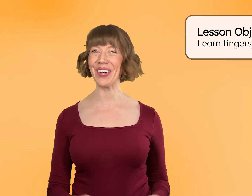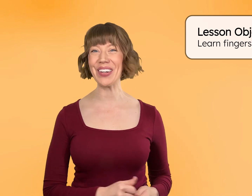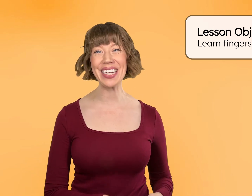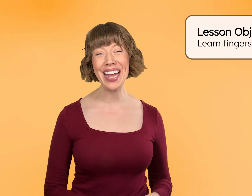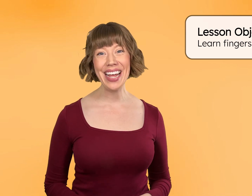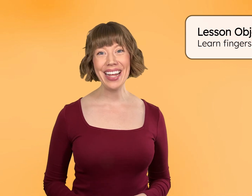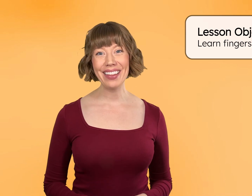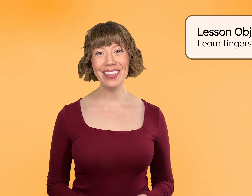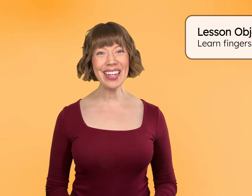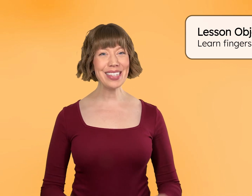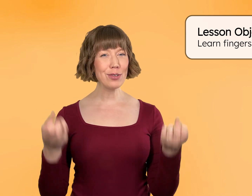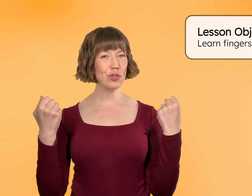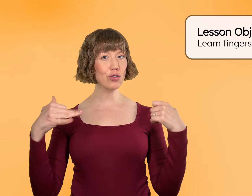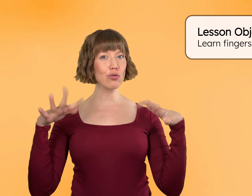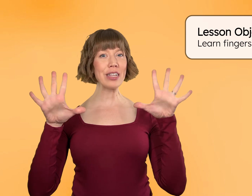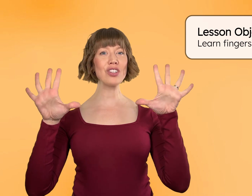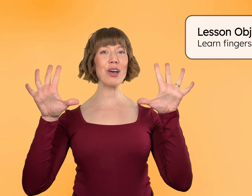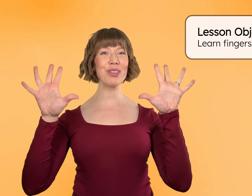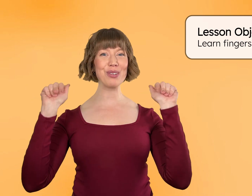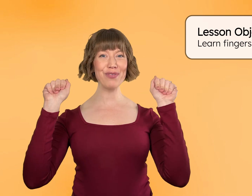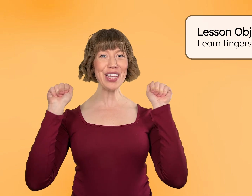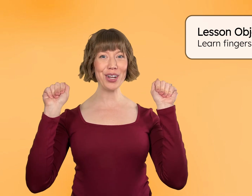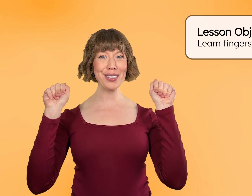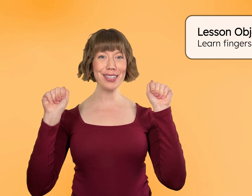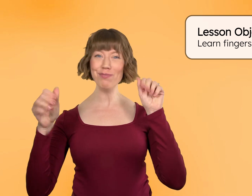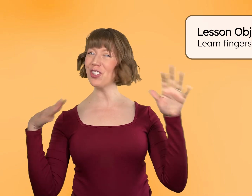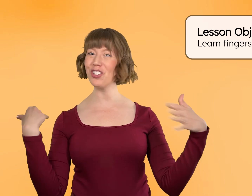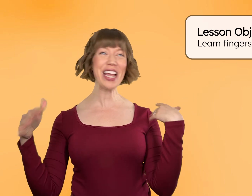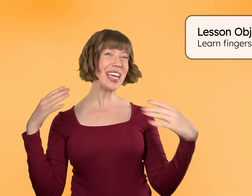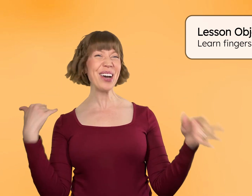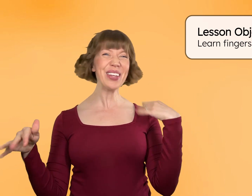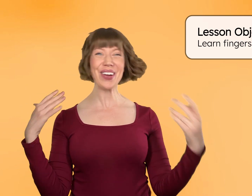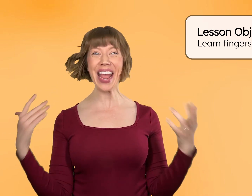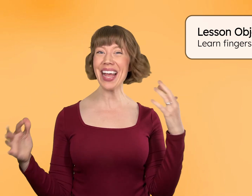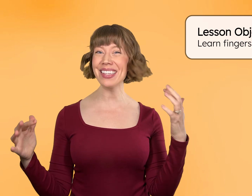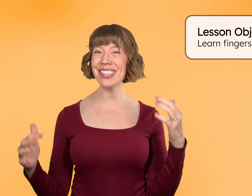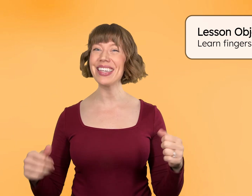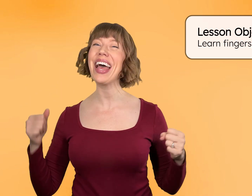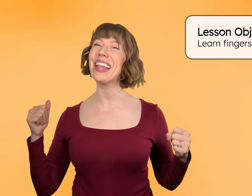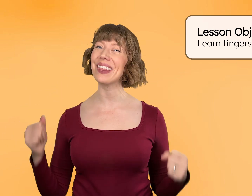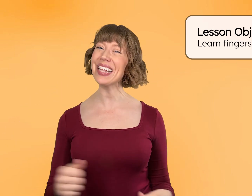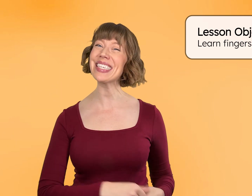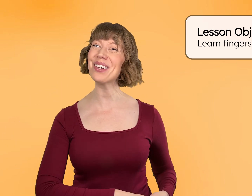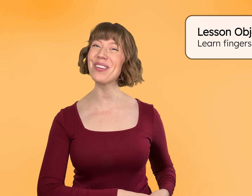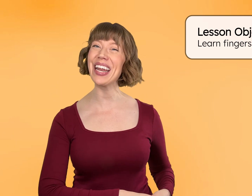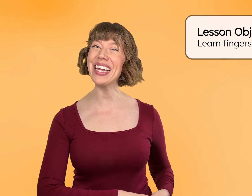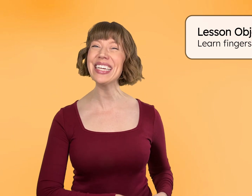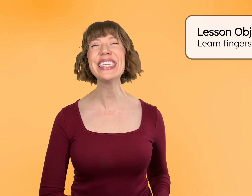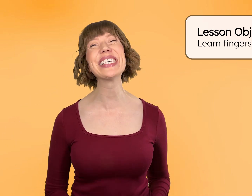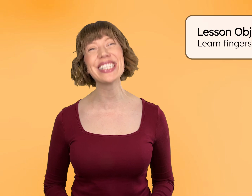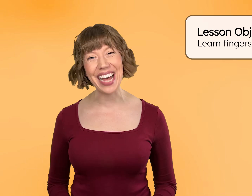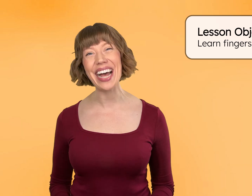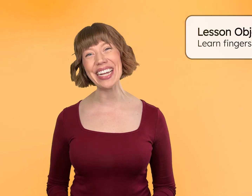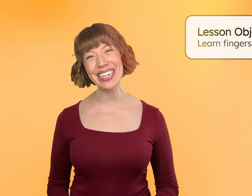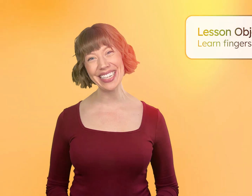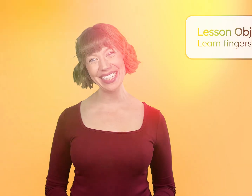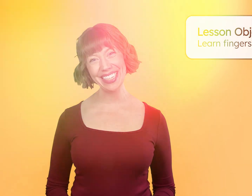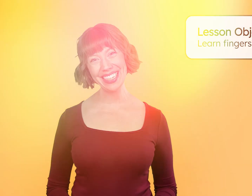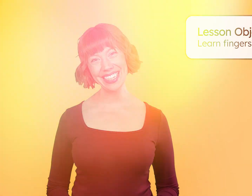learn. Let's stretch out those fingers, shake out your hands, and let's get ready to sign.